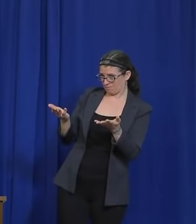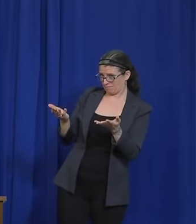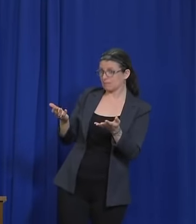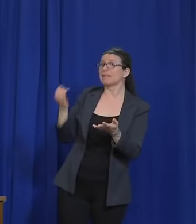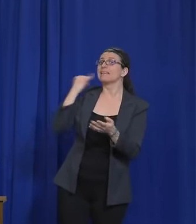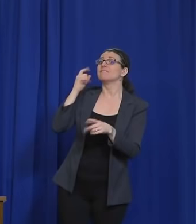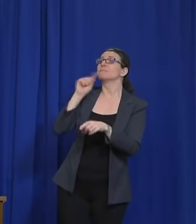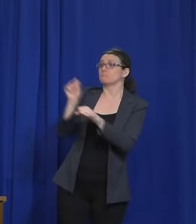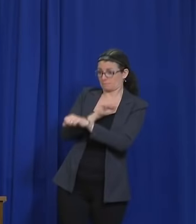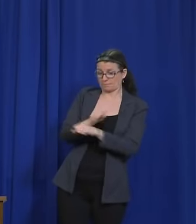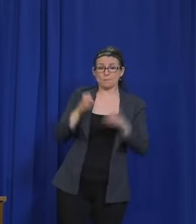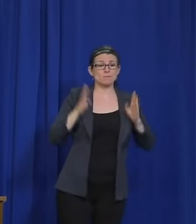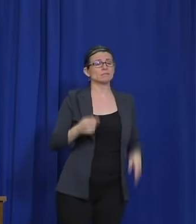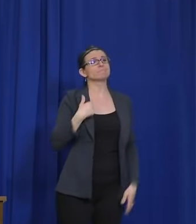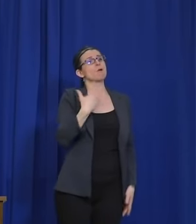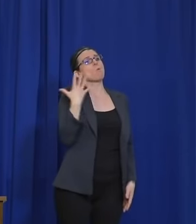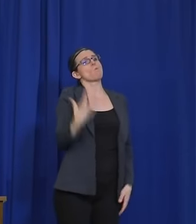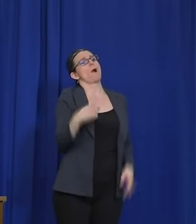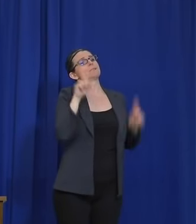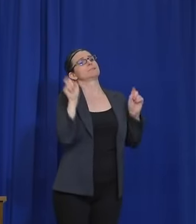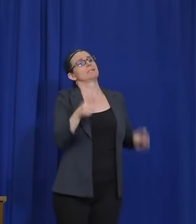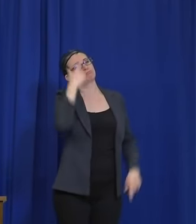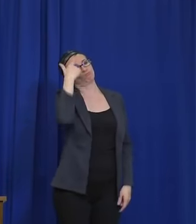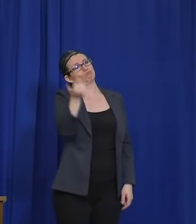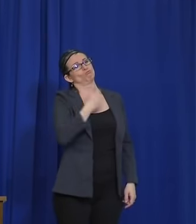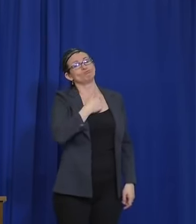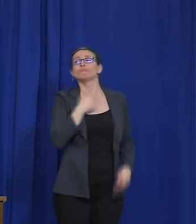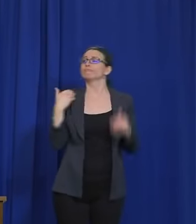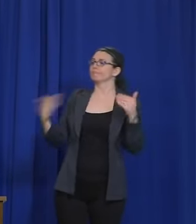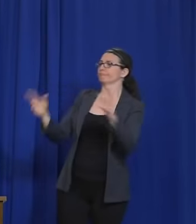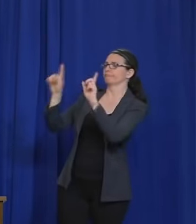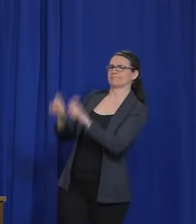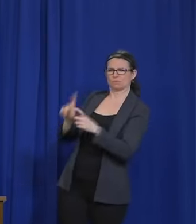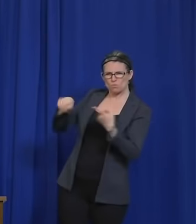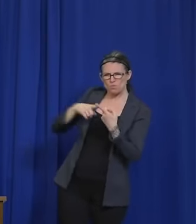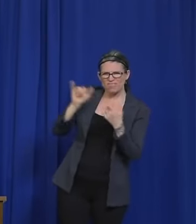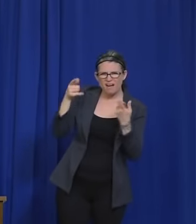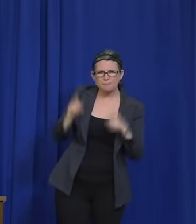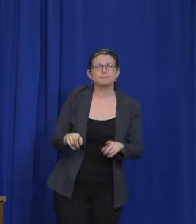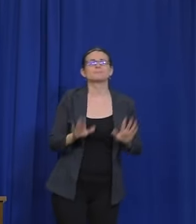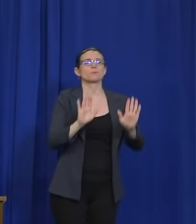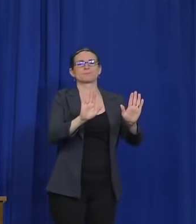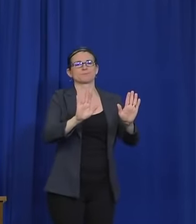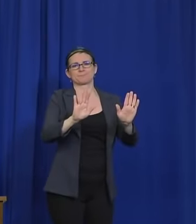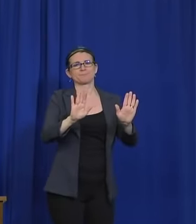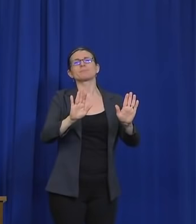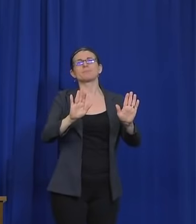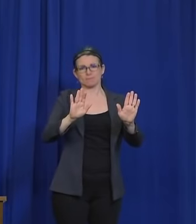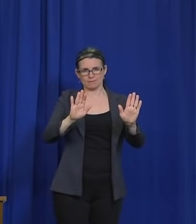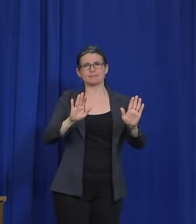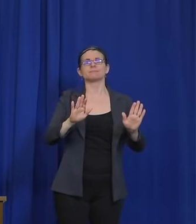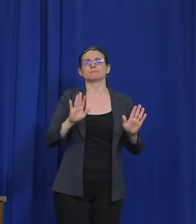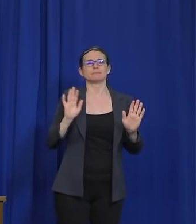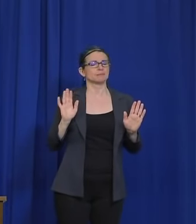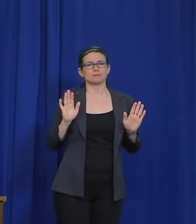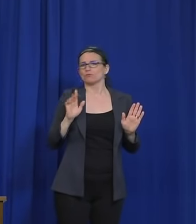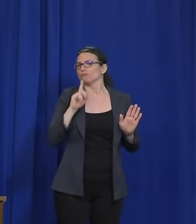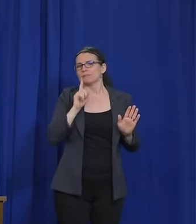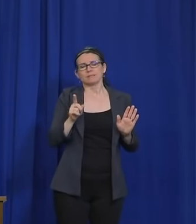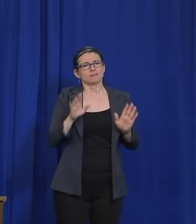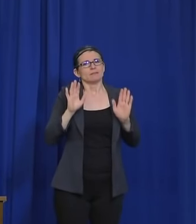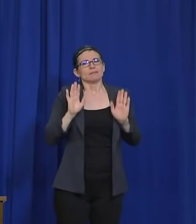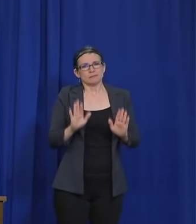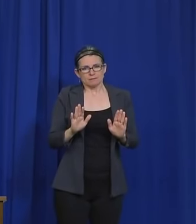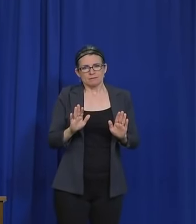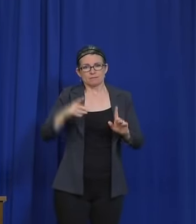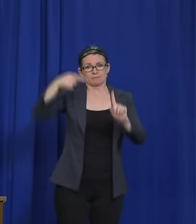tested? Yeah. None of us, governor on down, are happy about the fact that we do not have the type of testing capacity that we would like in the state of